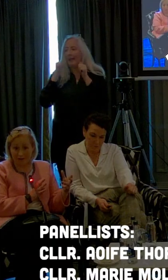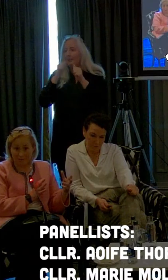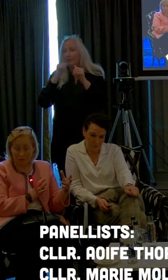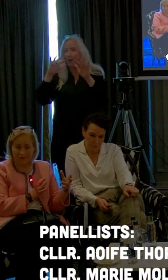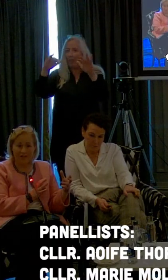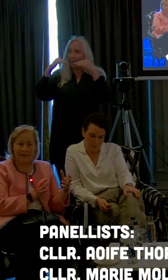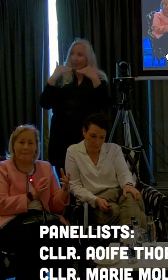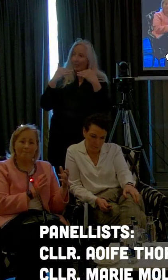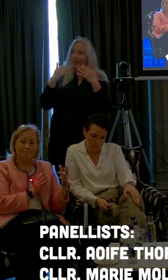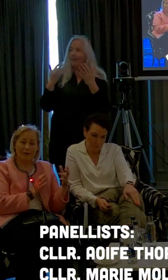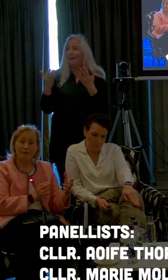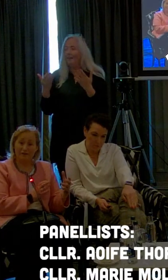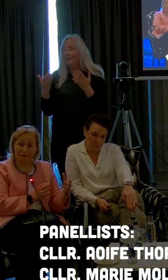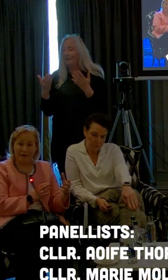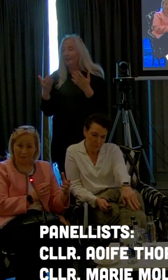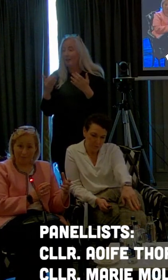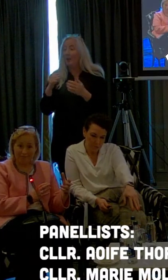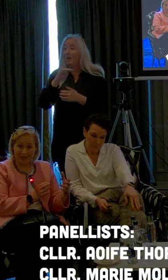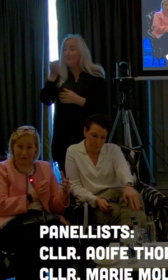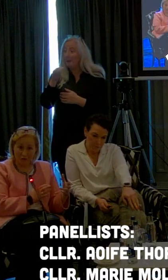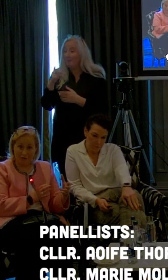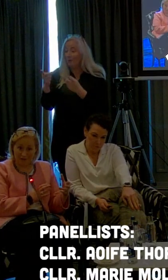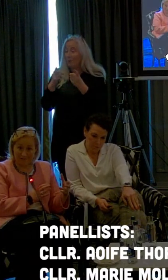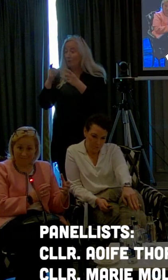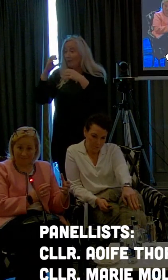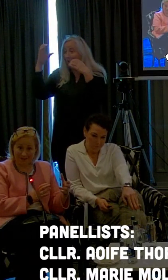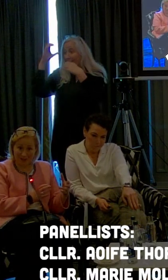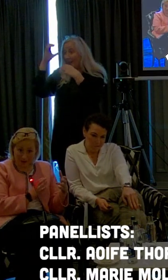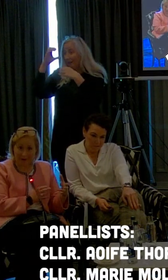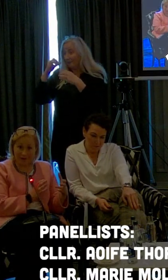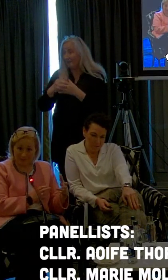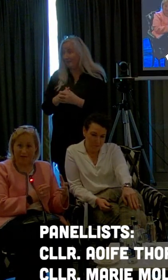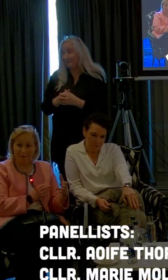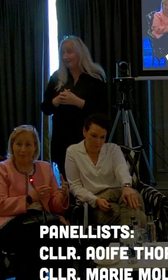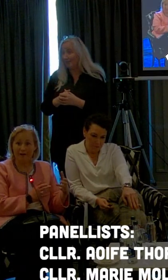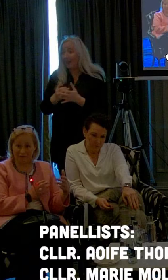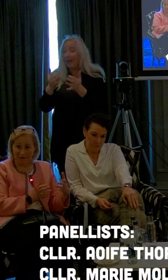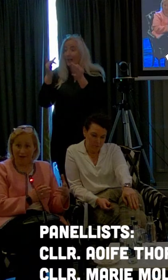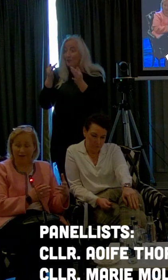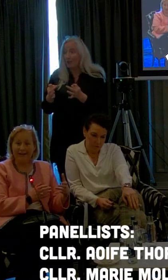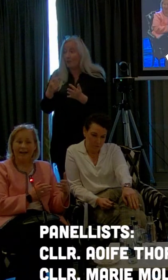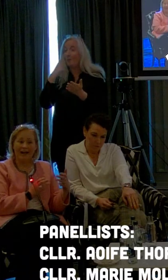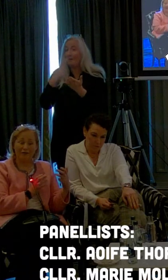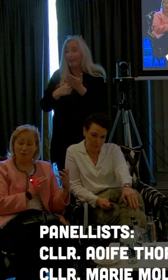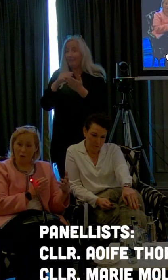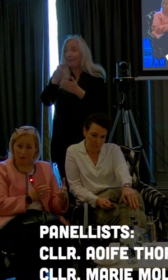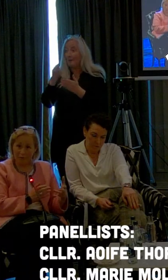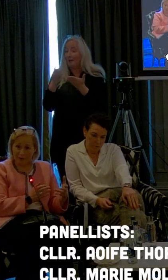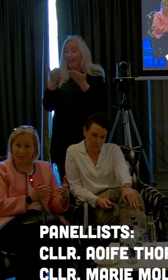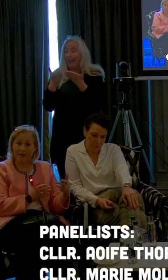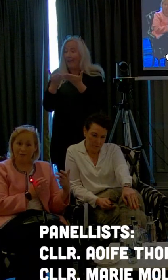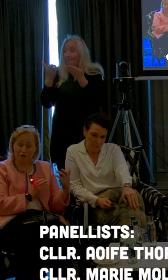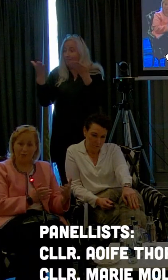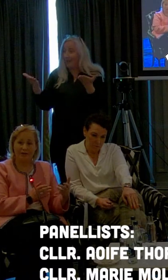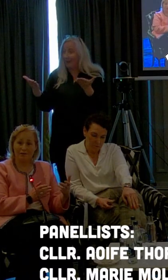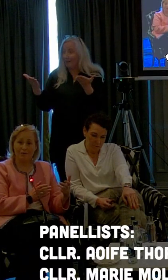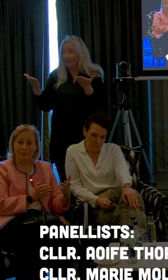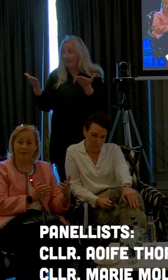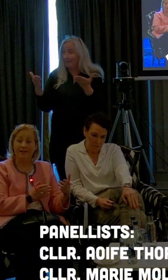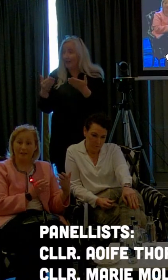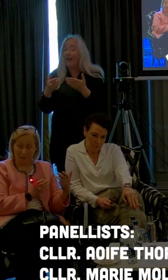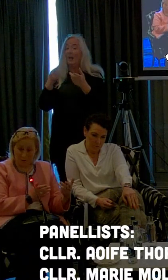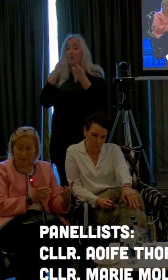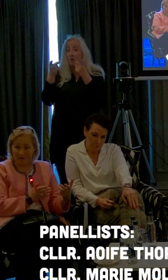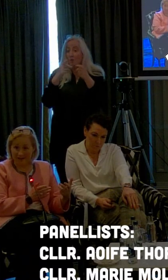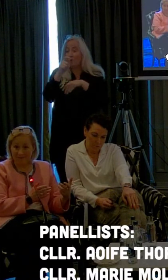the world at the moment, people are fair at the core of it. I genuinely believe people are fair. And if you work for people and you've done your best for